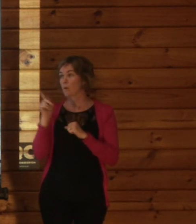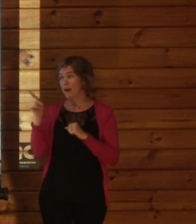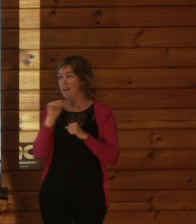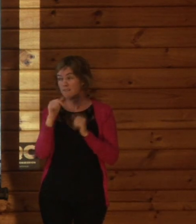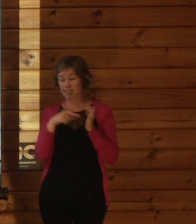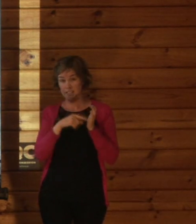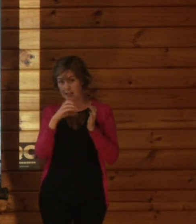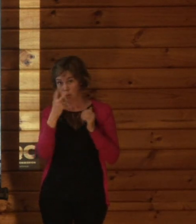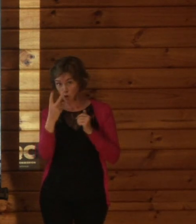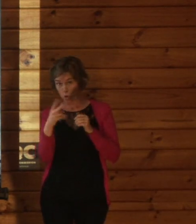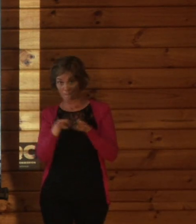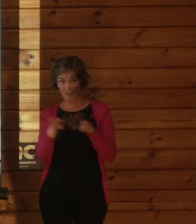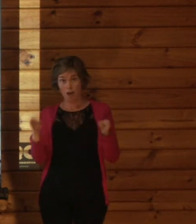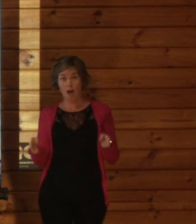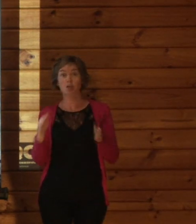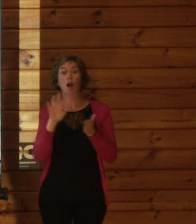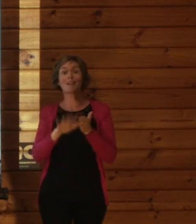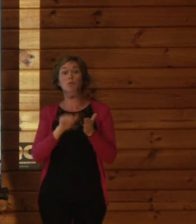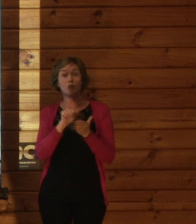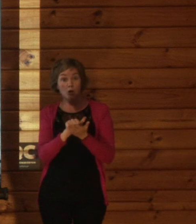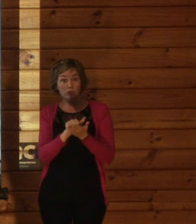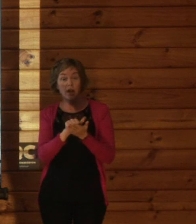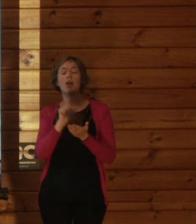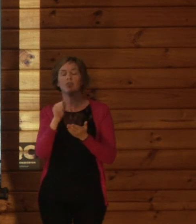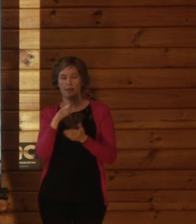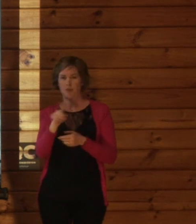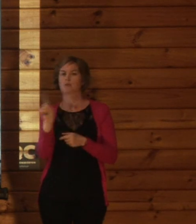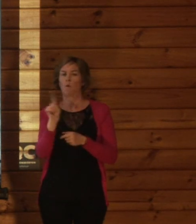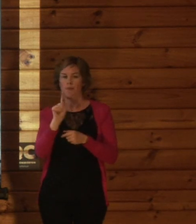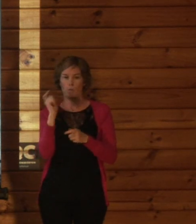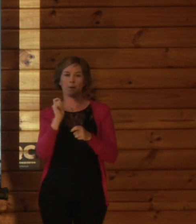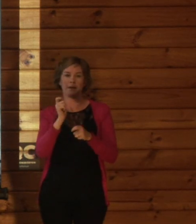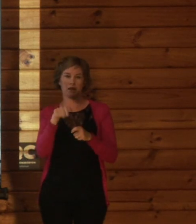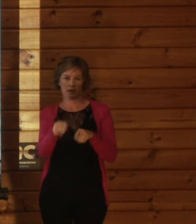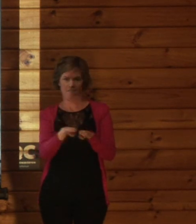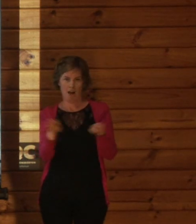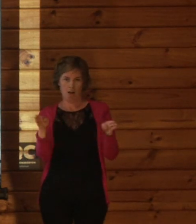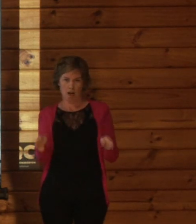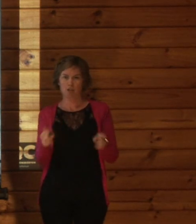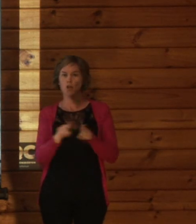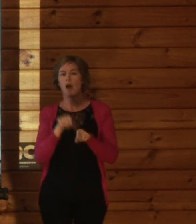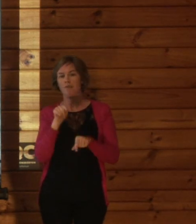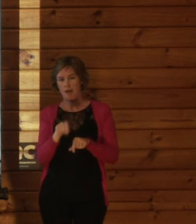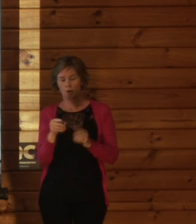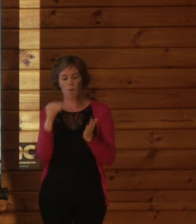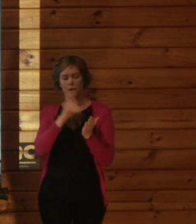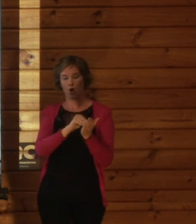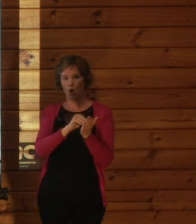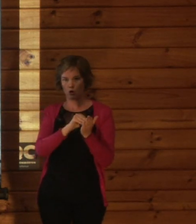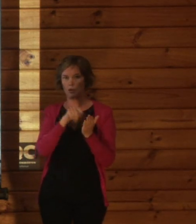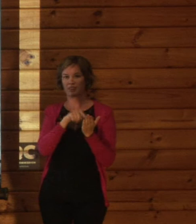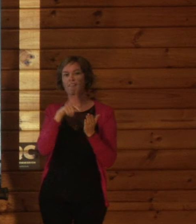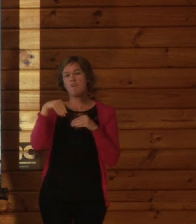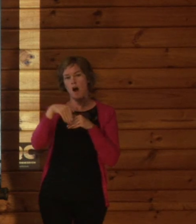they'll build, and that'll be what's recorded in the geotechnical report on the council files as well. Okay. I don't think anybody's going to go back and change that map,